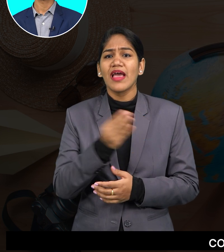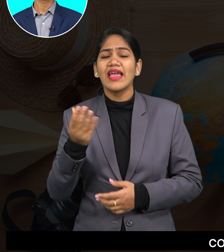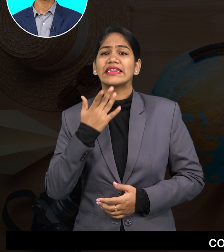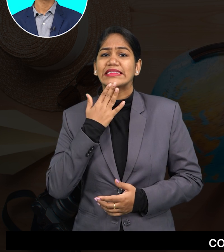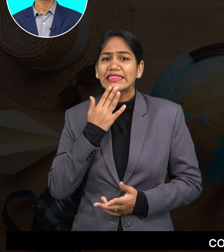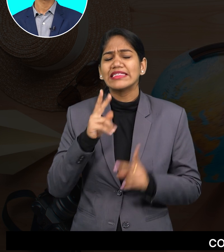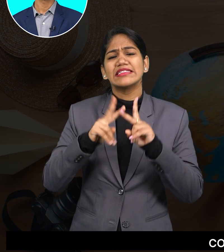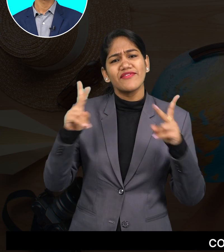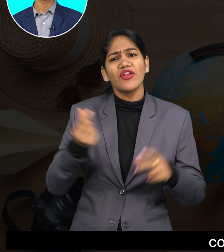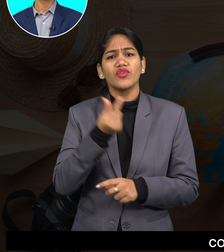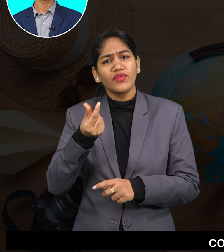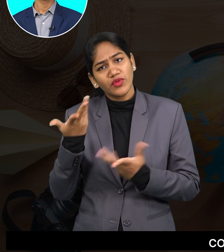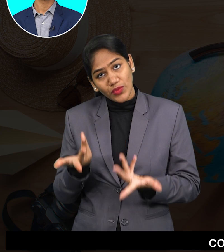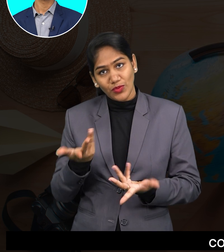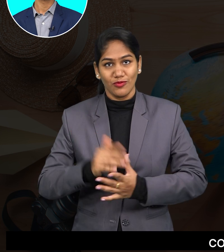uses.